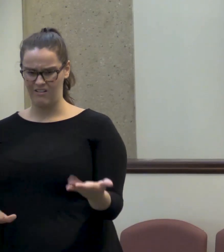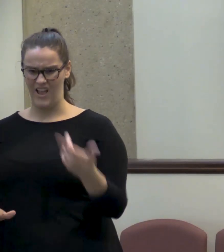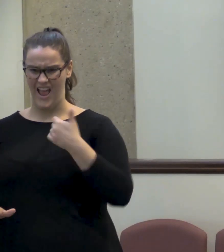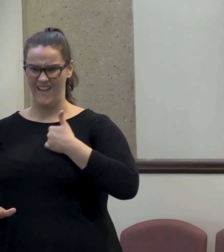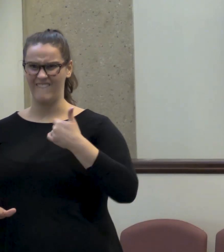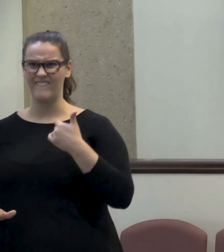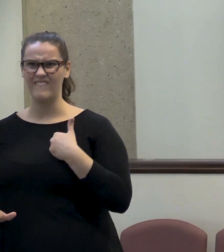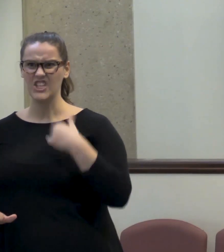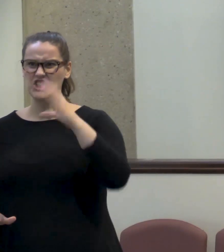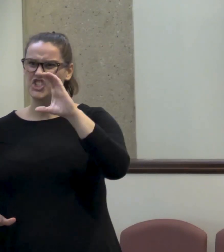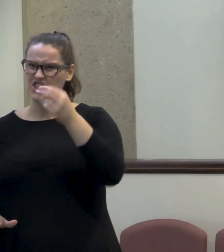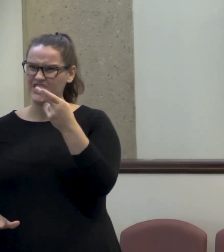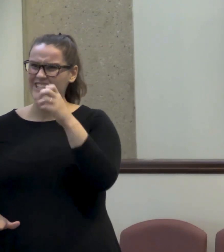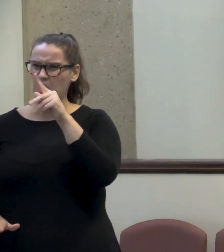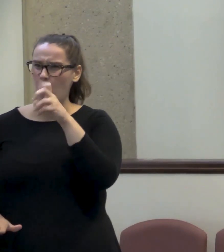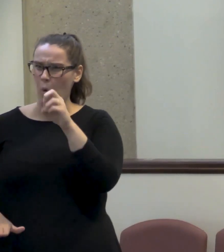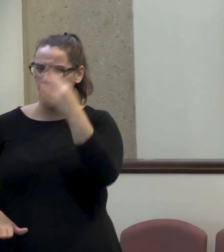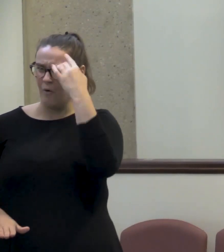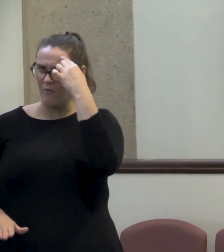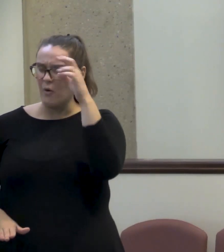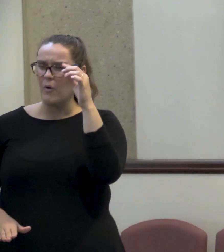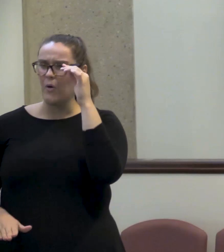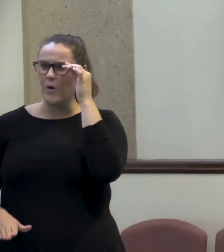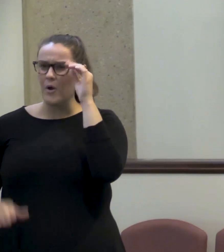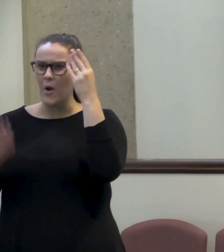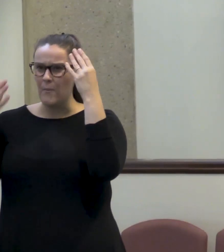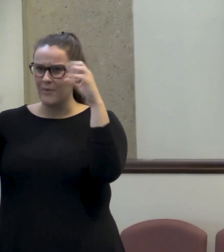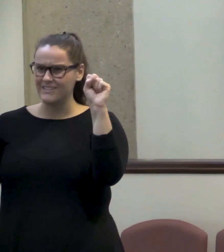a president? You know,